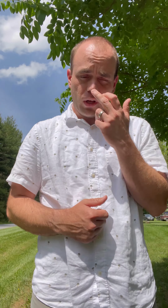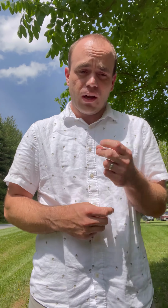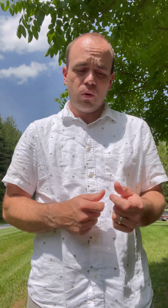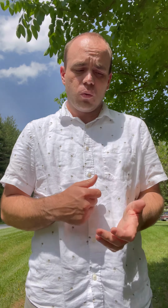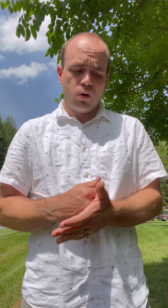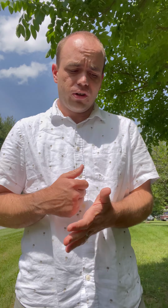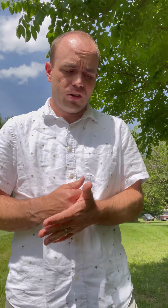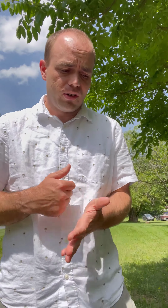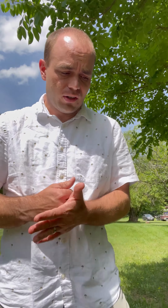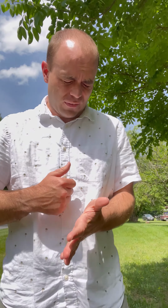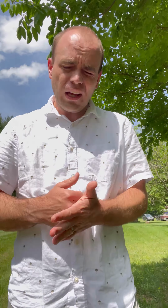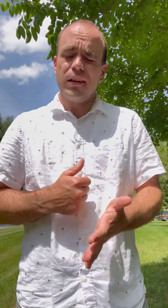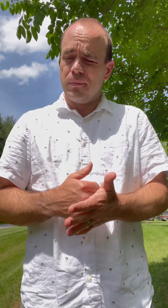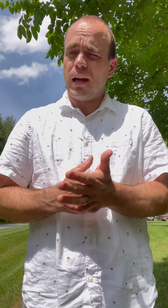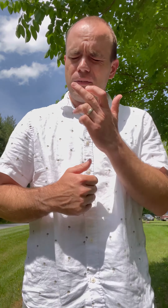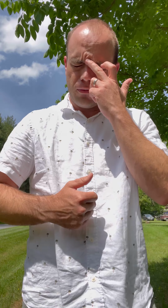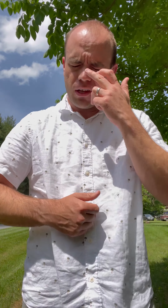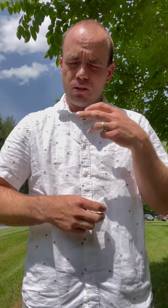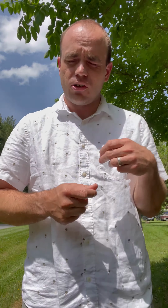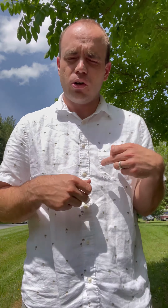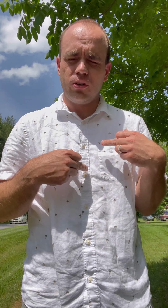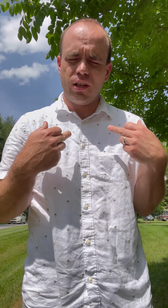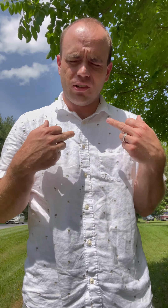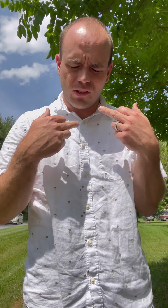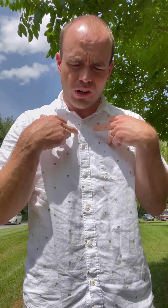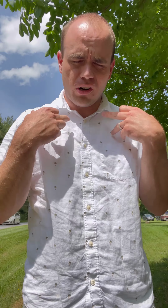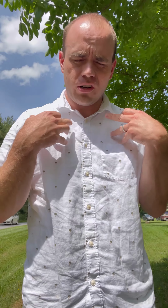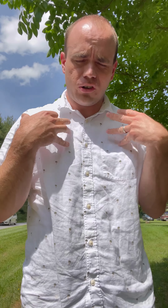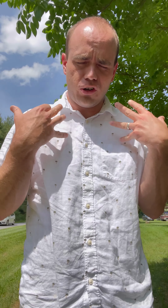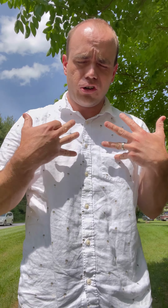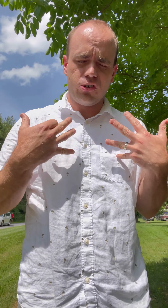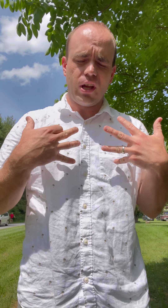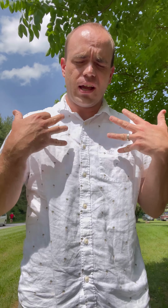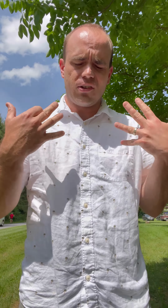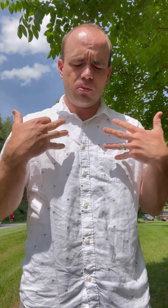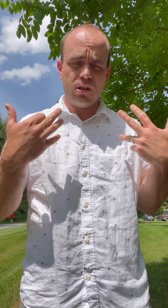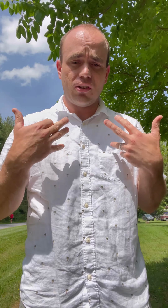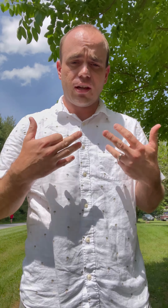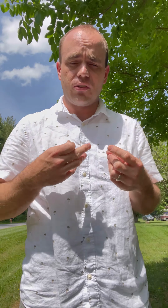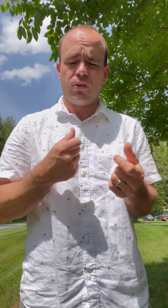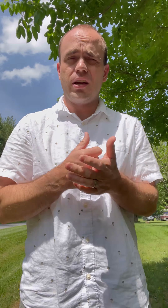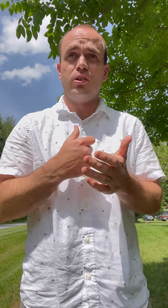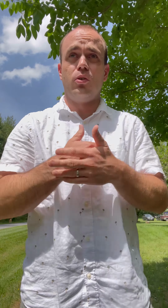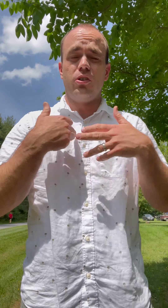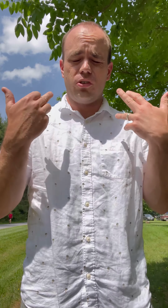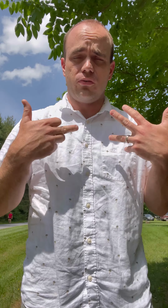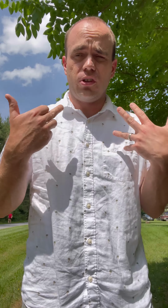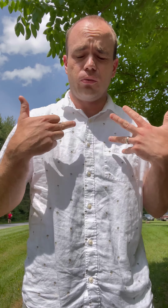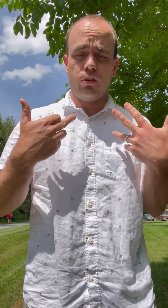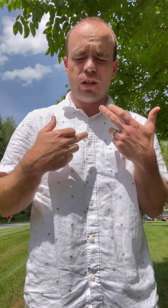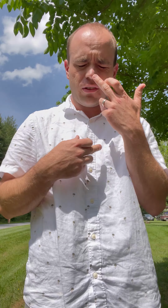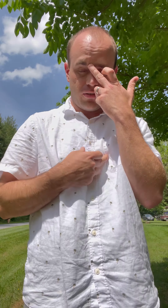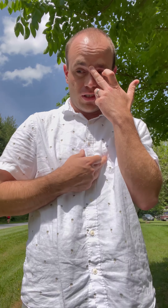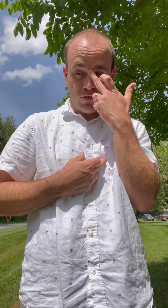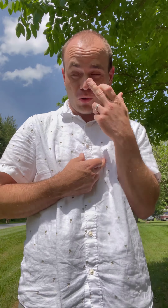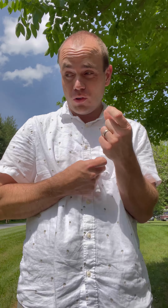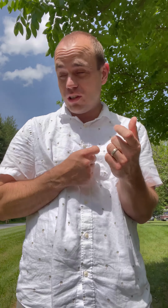How it works is, so tics are an urge that has to be satisfied in order to feel relief. If you hold it